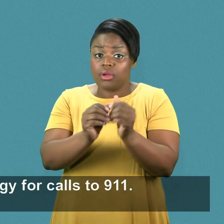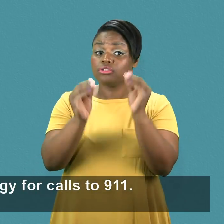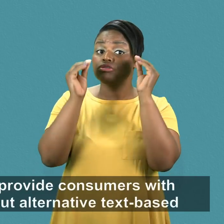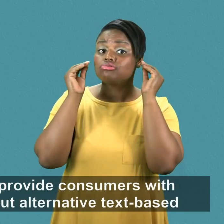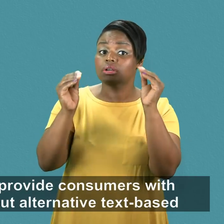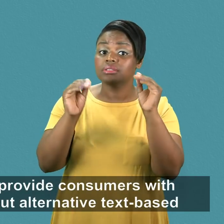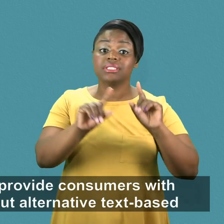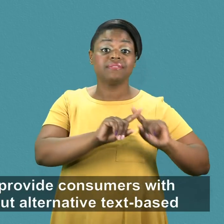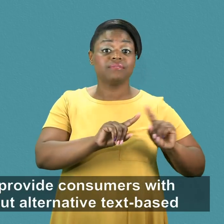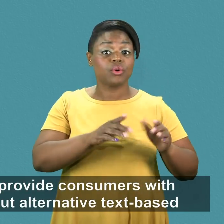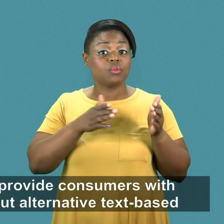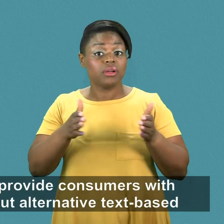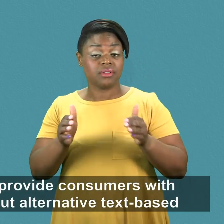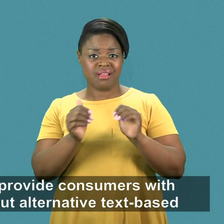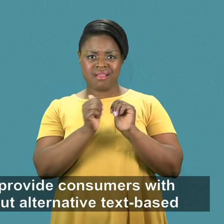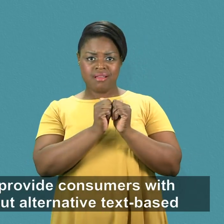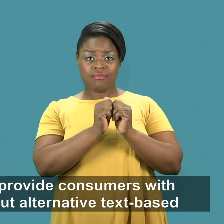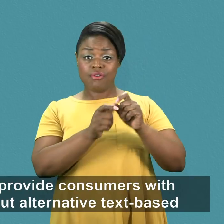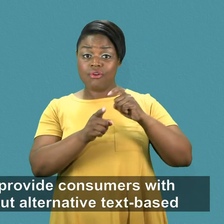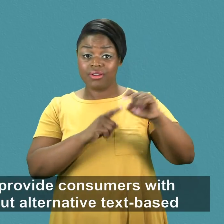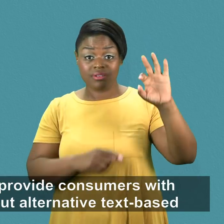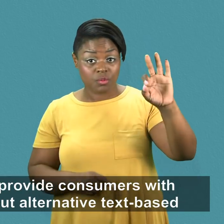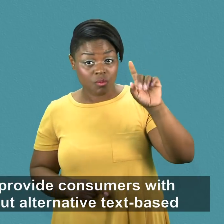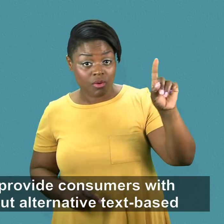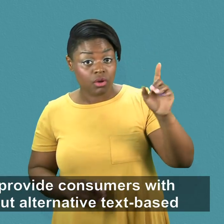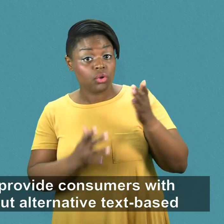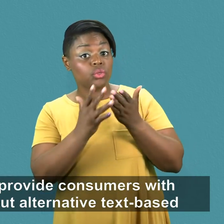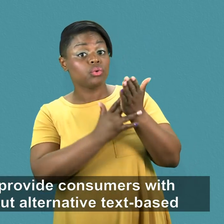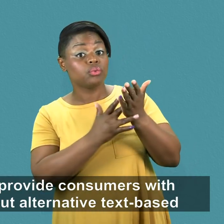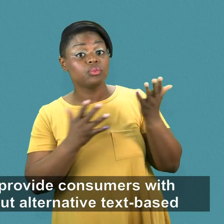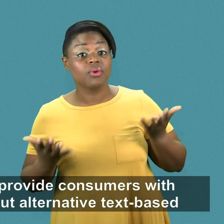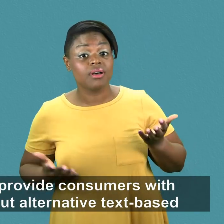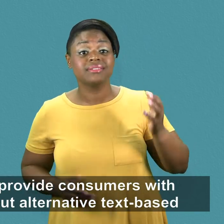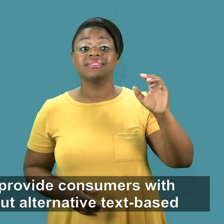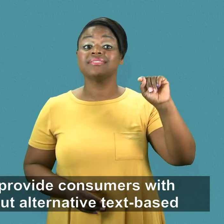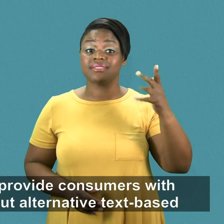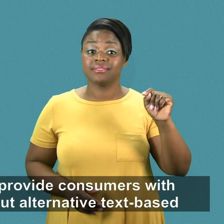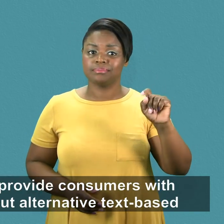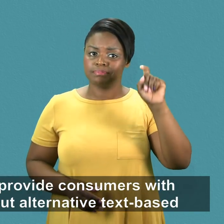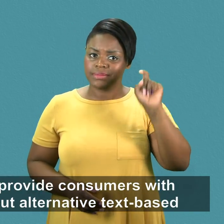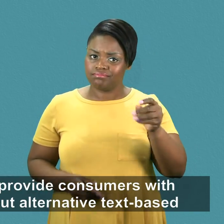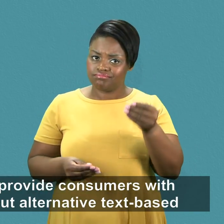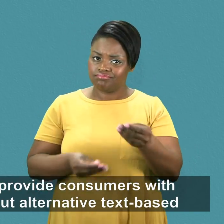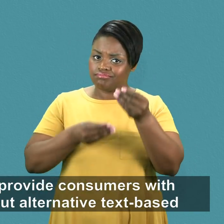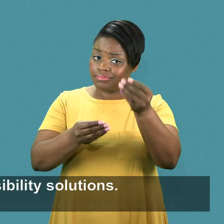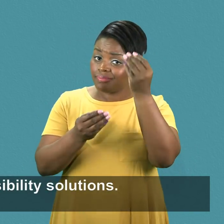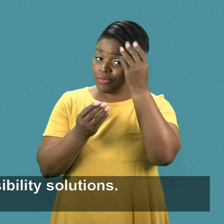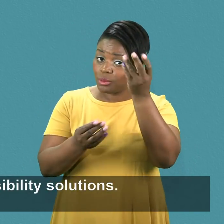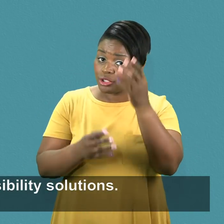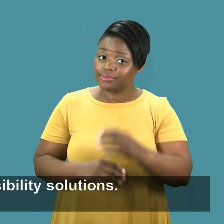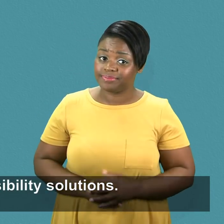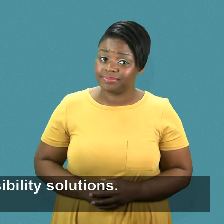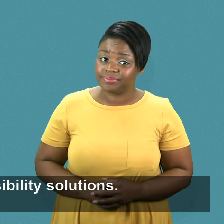Carriers must provide consumers with information about alternative text-based accessibility solutions